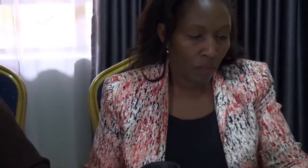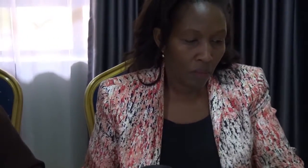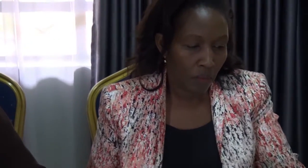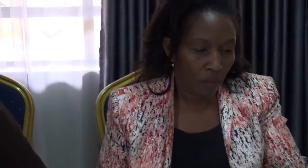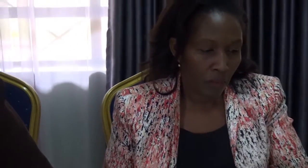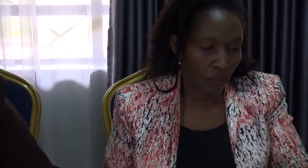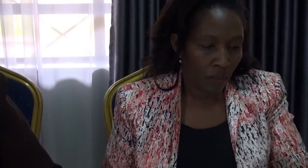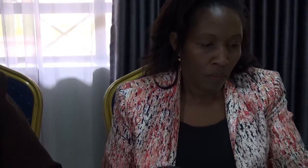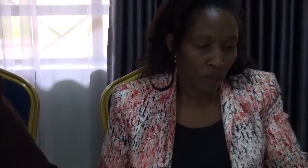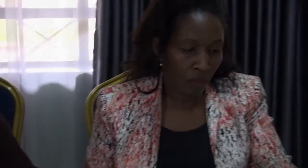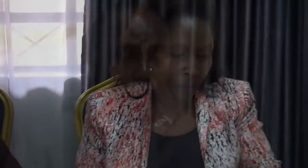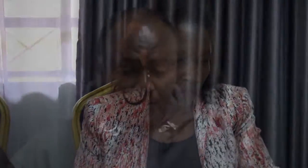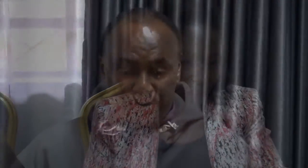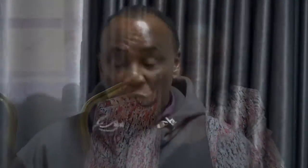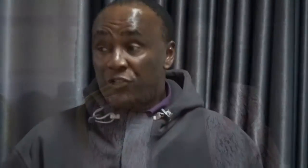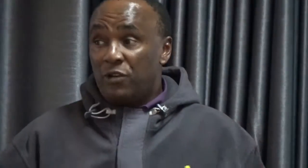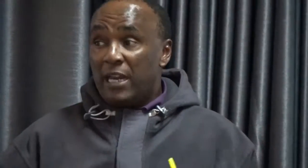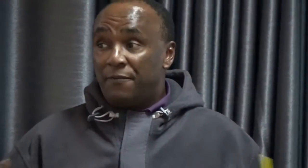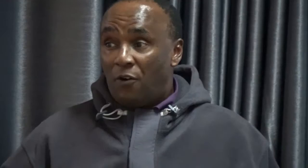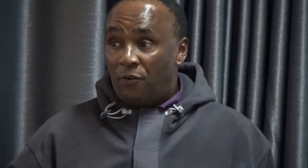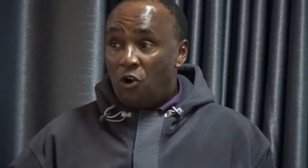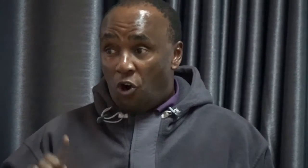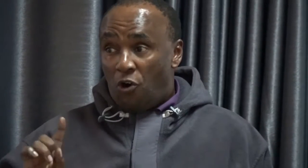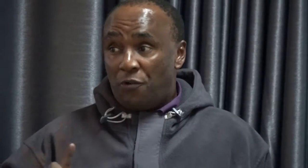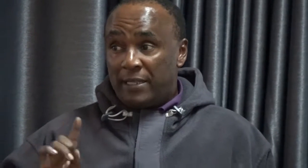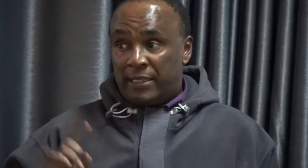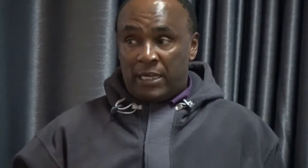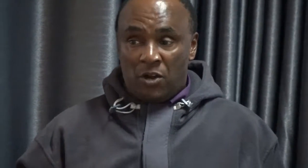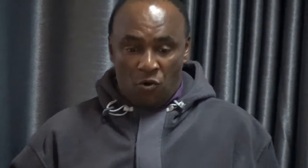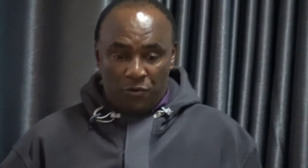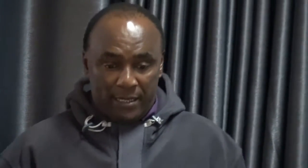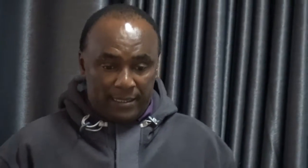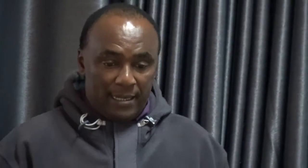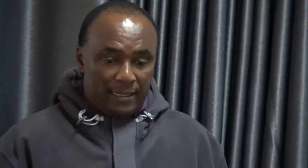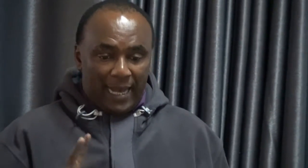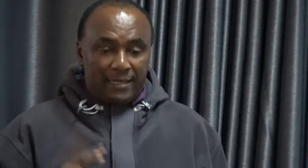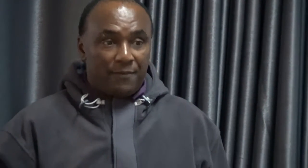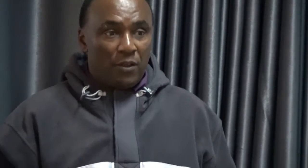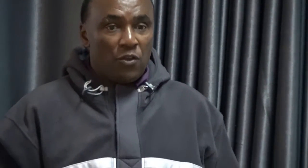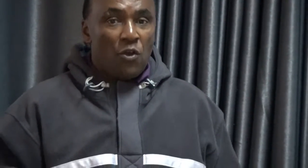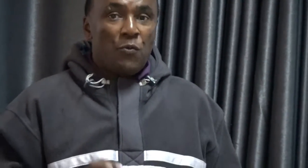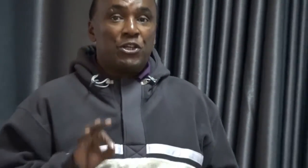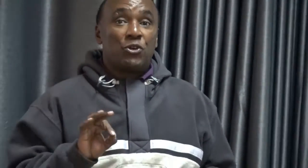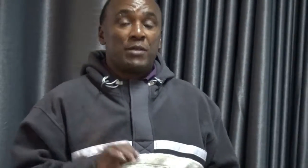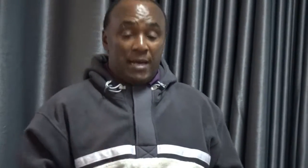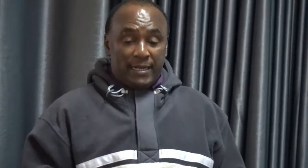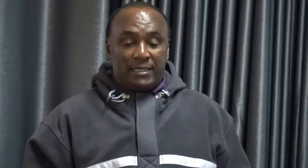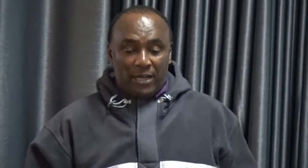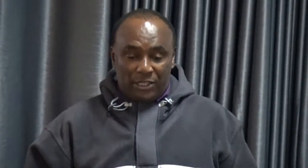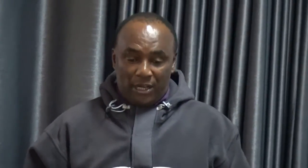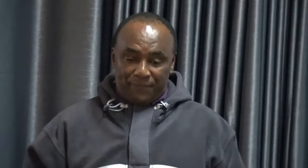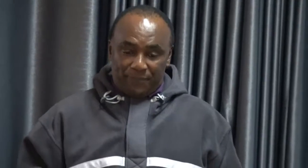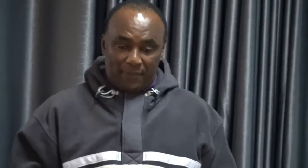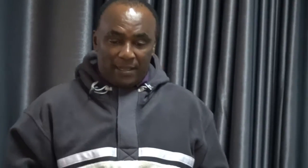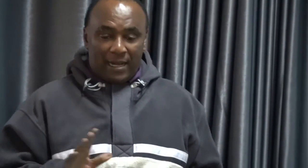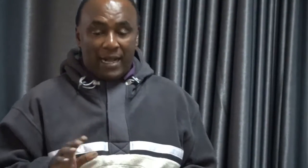we have the big gap. So George, we should involve all the stakeholders. Third, we should